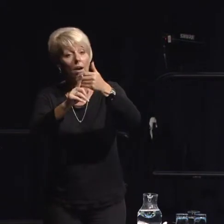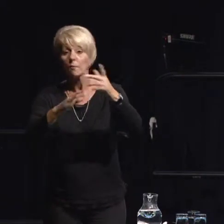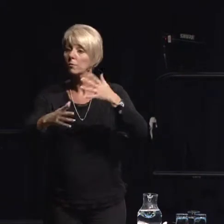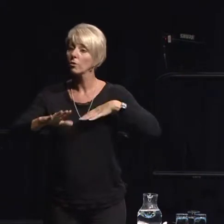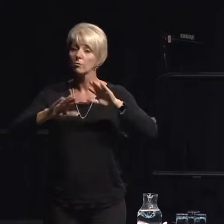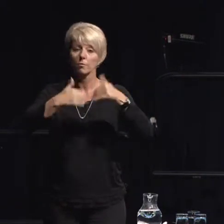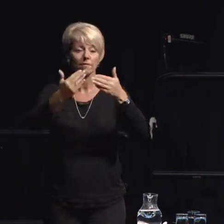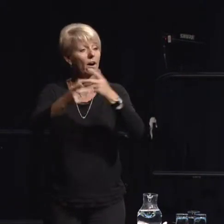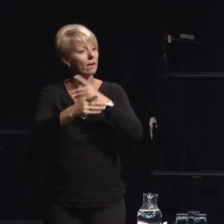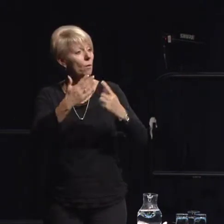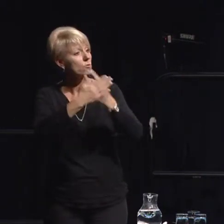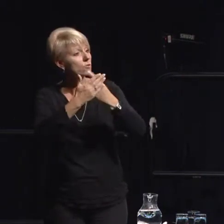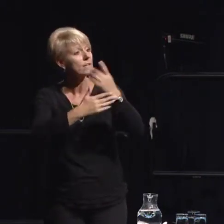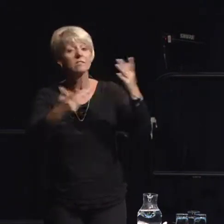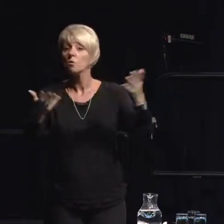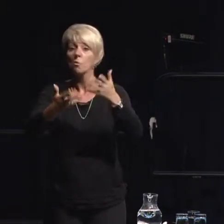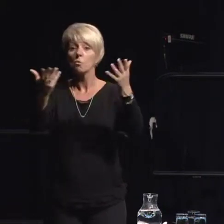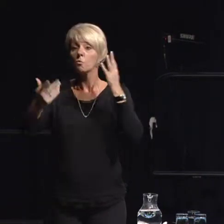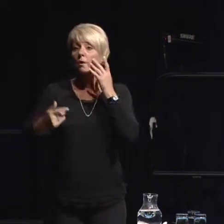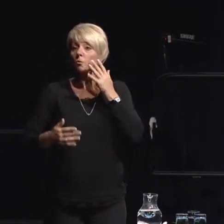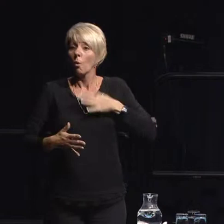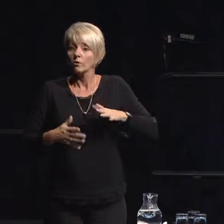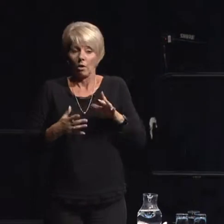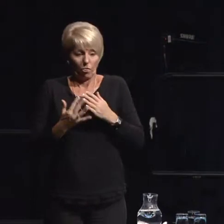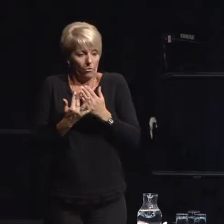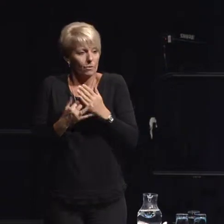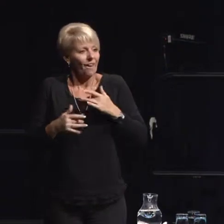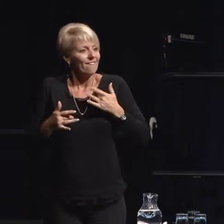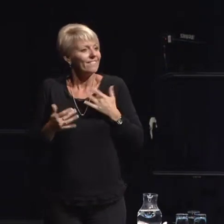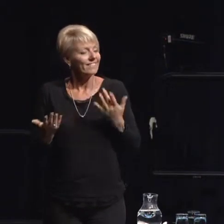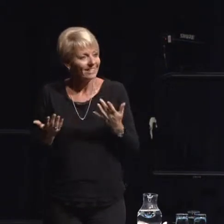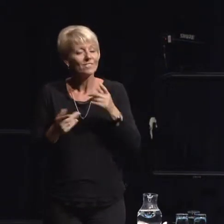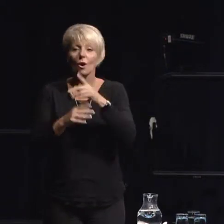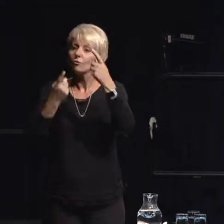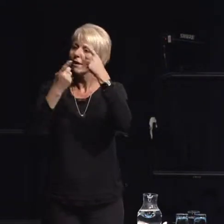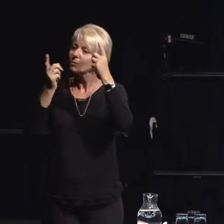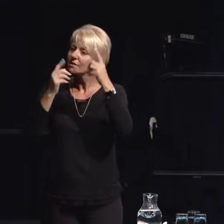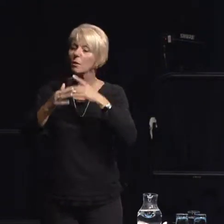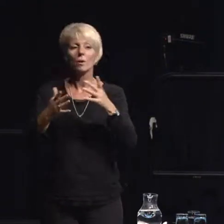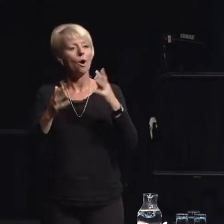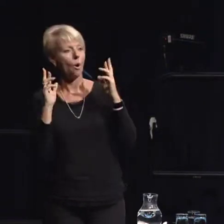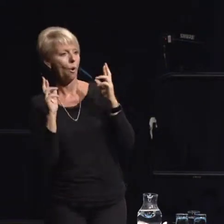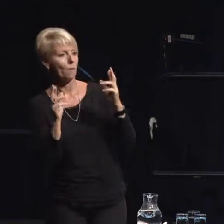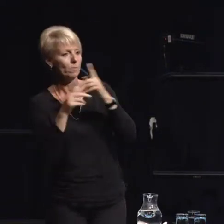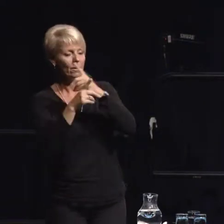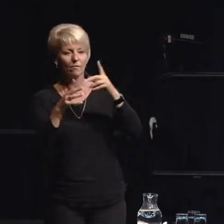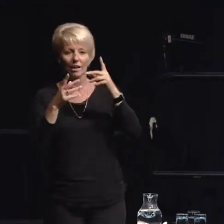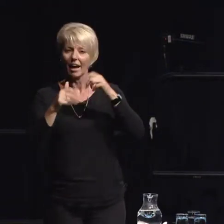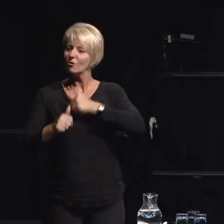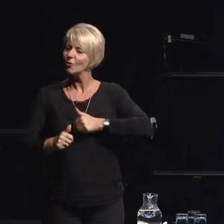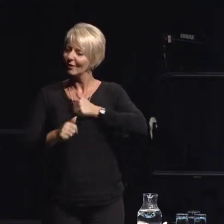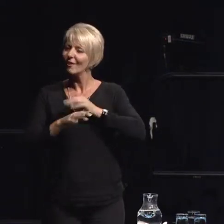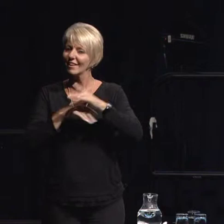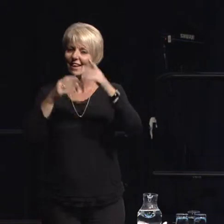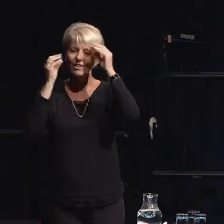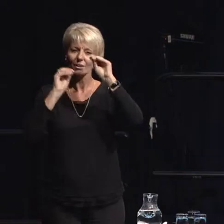the journey at any stage of your lives. Graduates, we sincerely hope you've enjoyed the vocational experience and that you